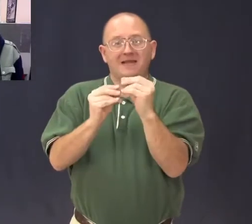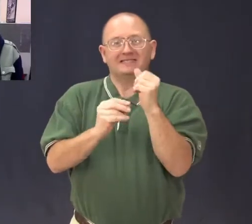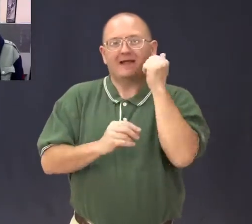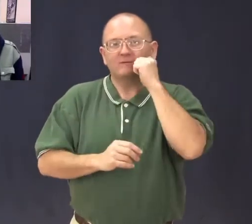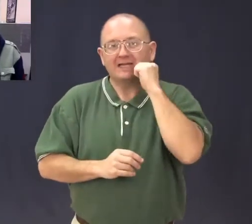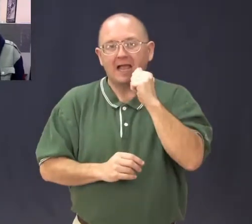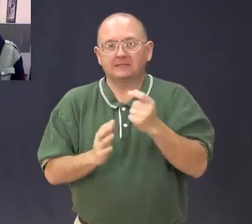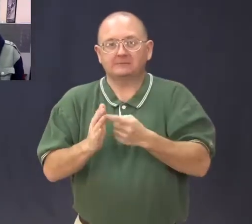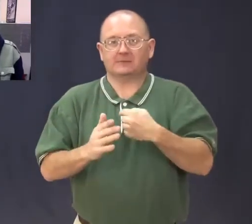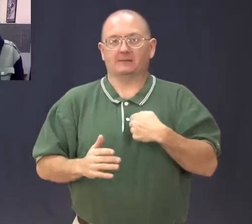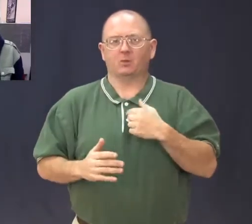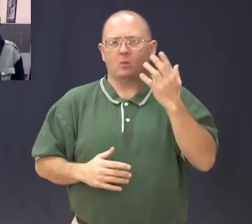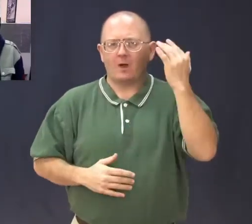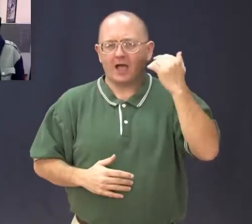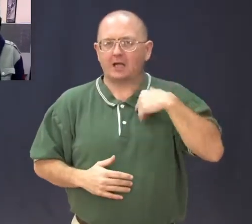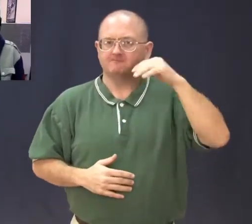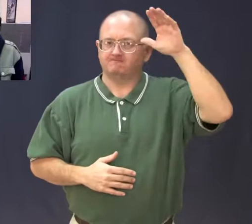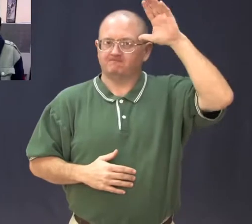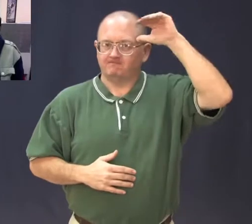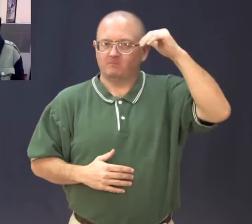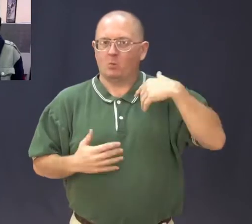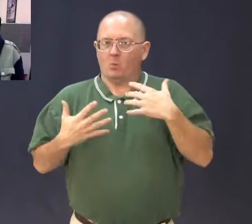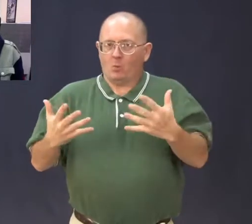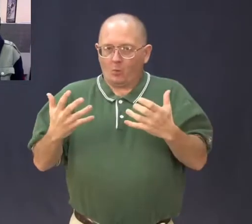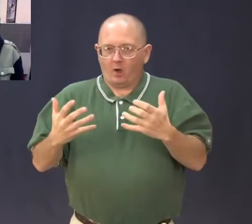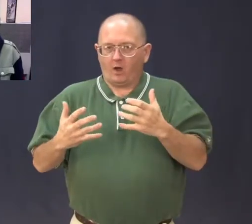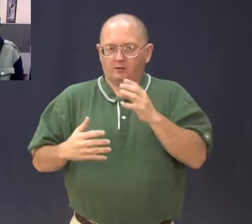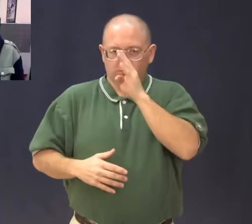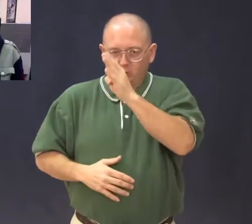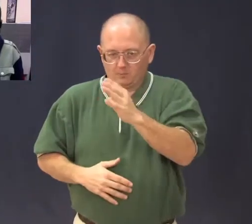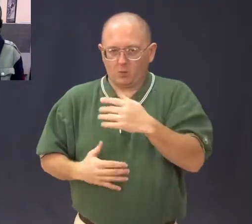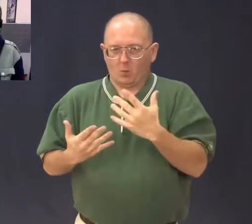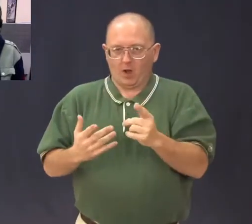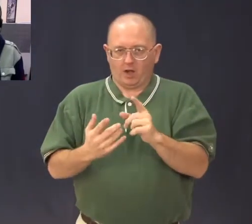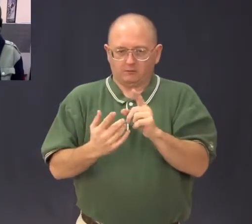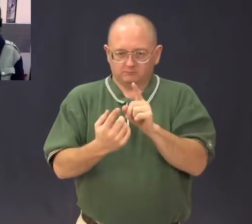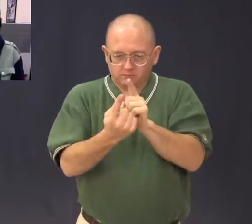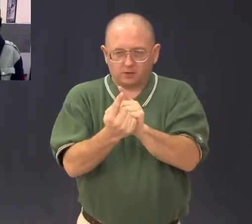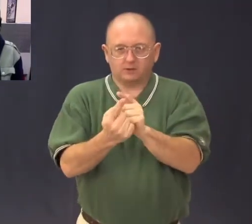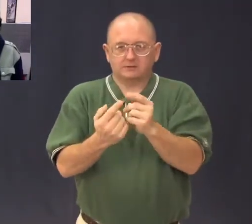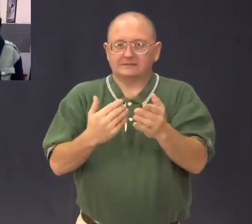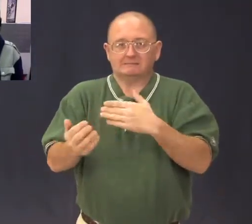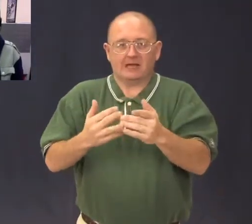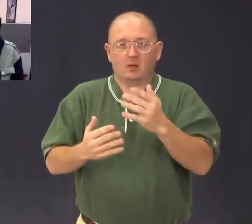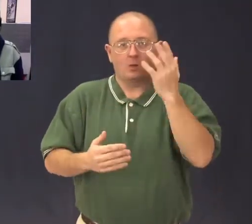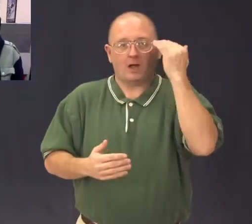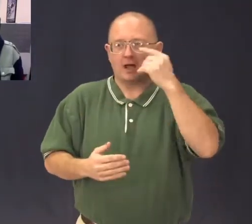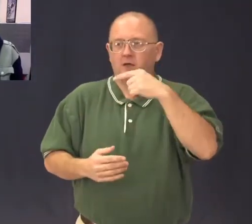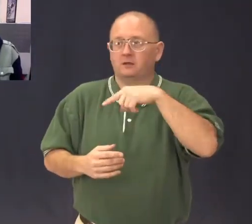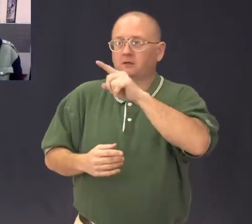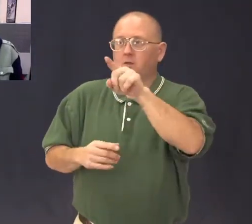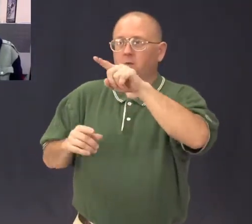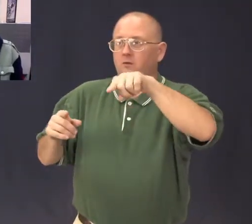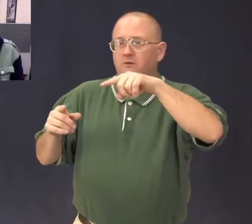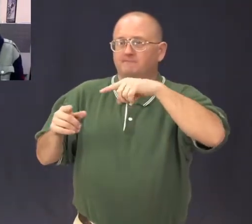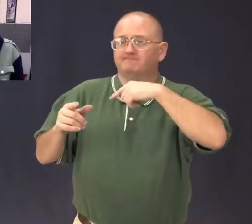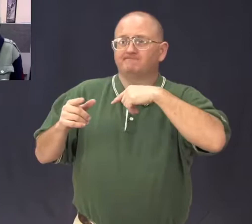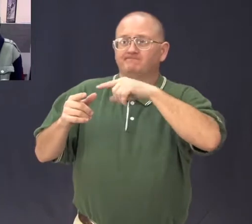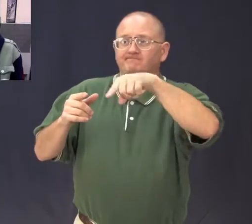Well, for me, it was more like 180 meetings in 90 days. I would go up to 4 a day because I was just so determined to be